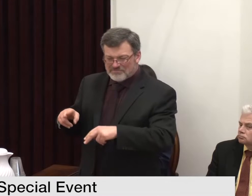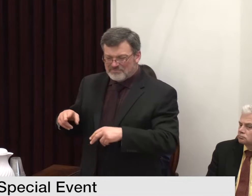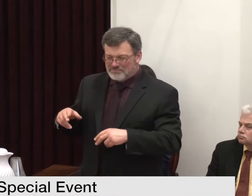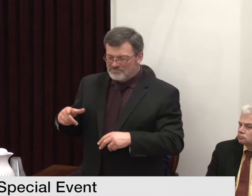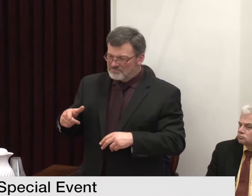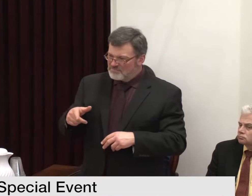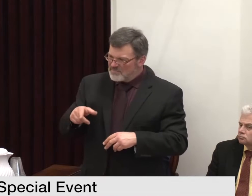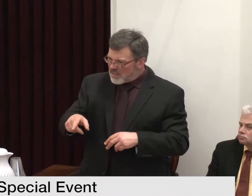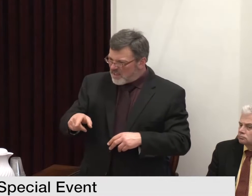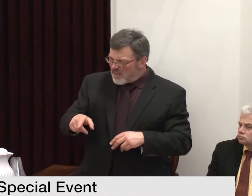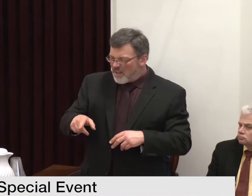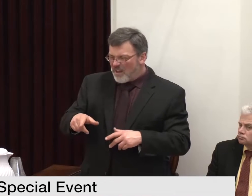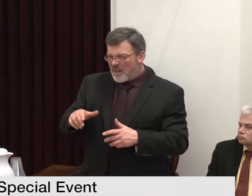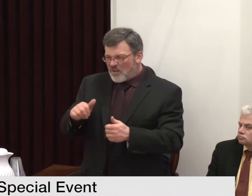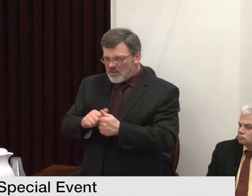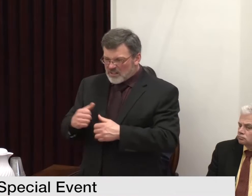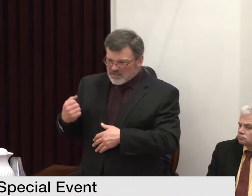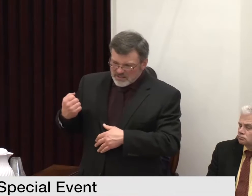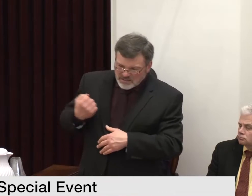cartels.